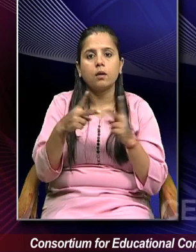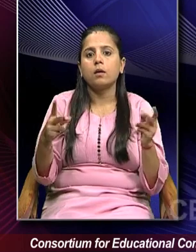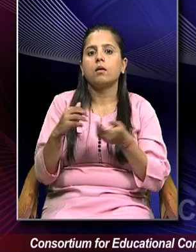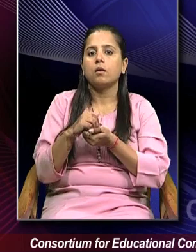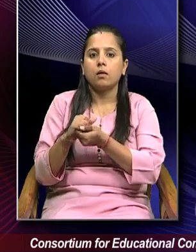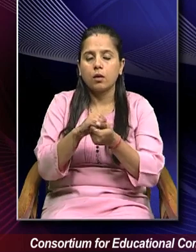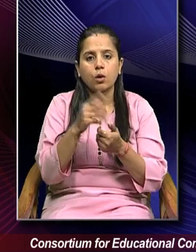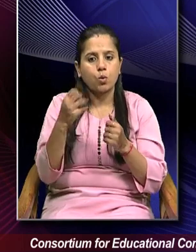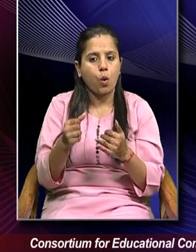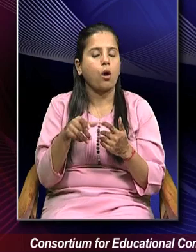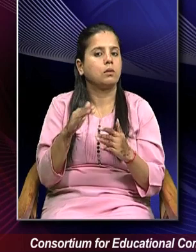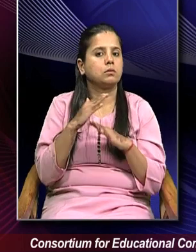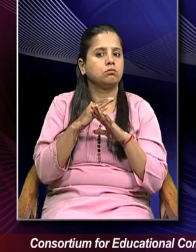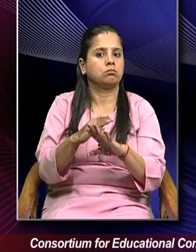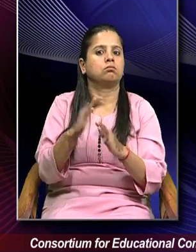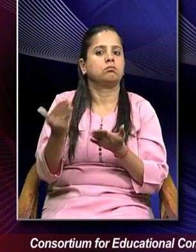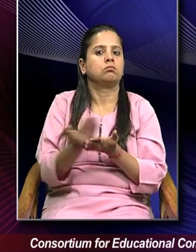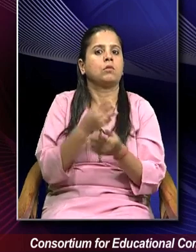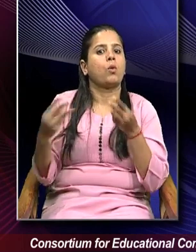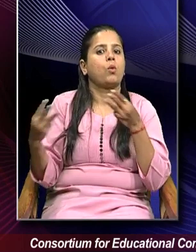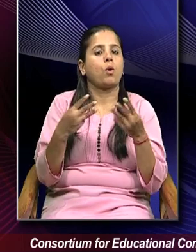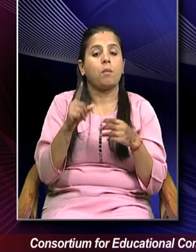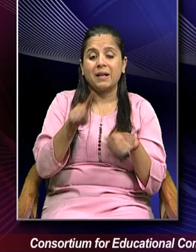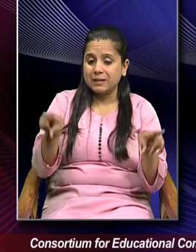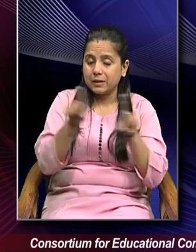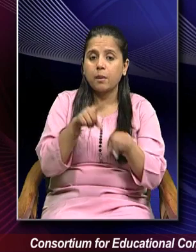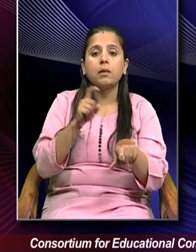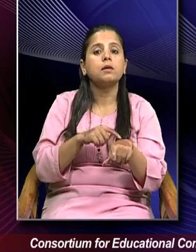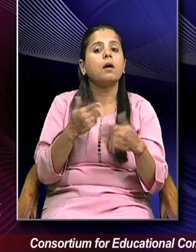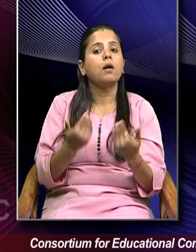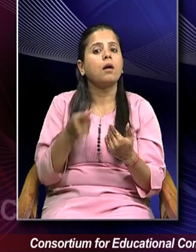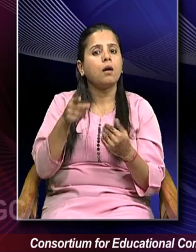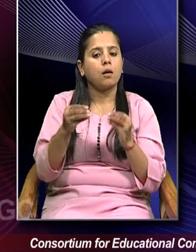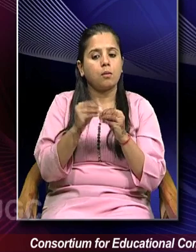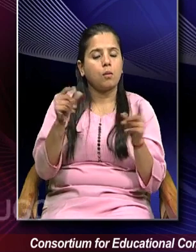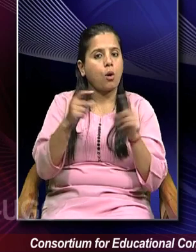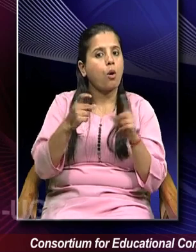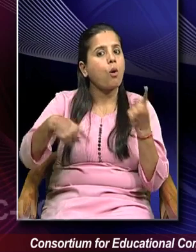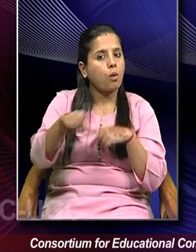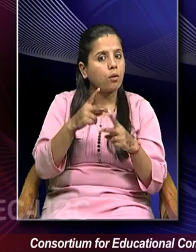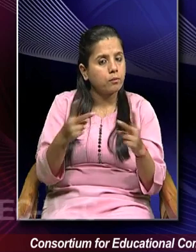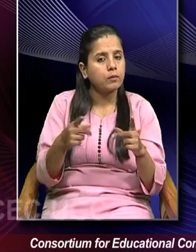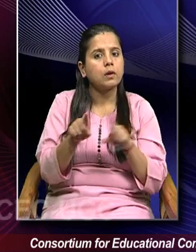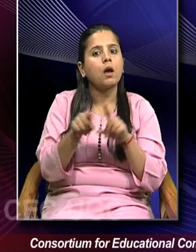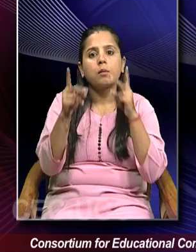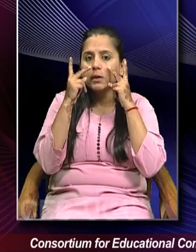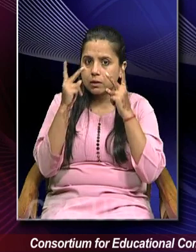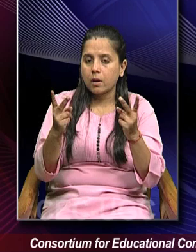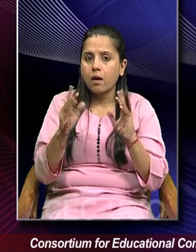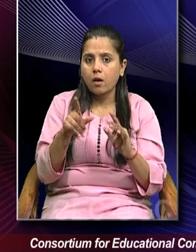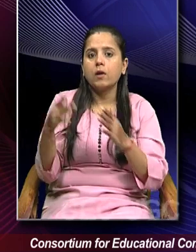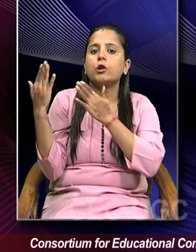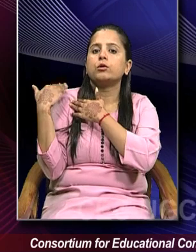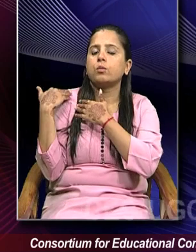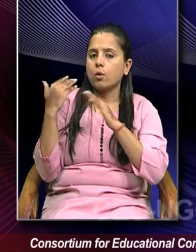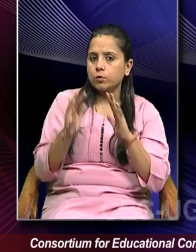to prevent war. And but at the same time, these blocks, they were also seen as